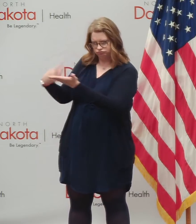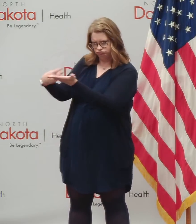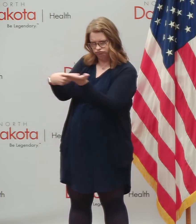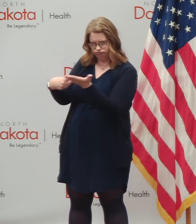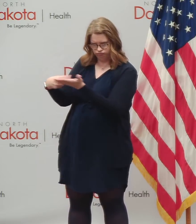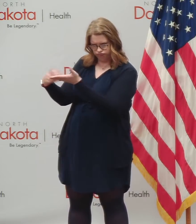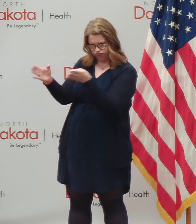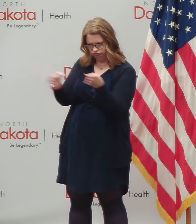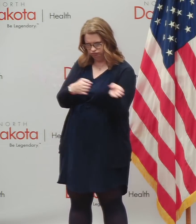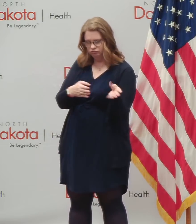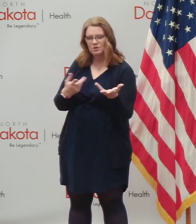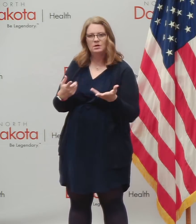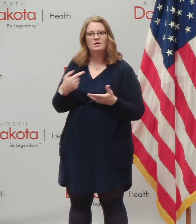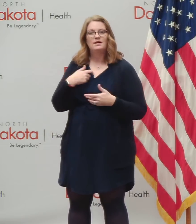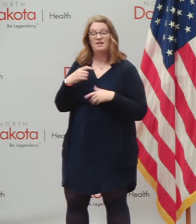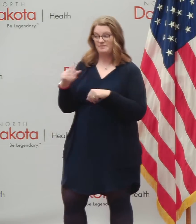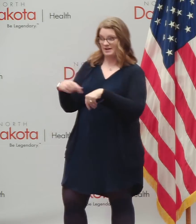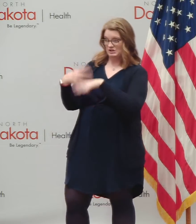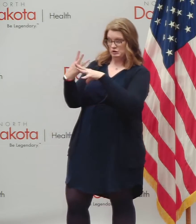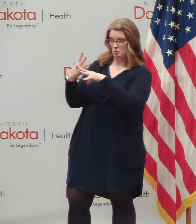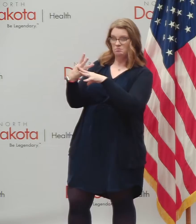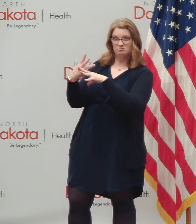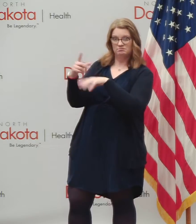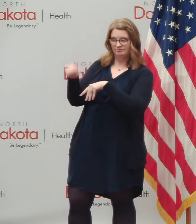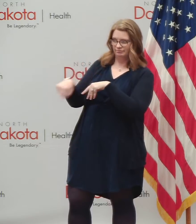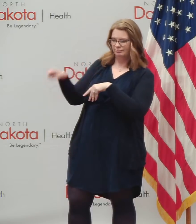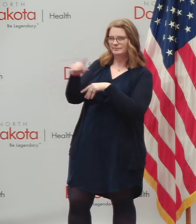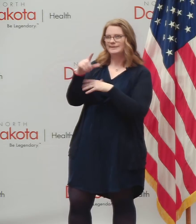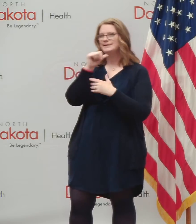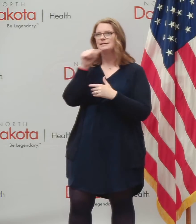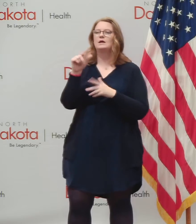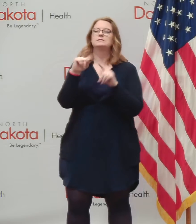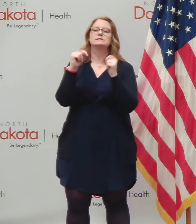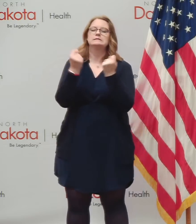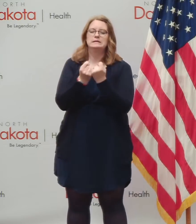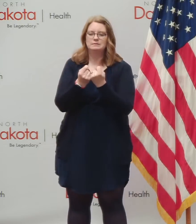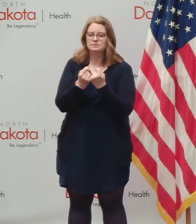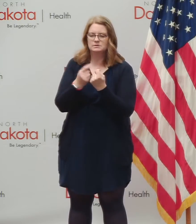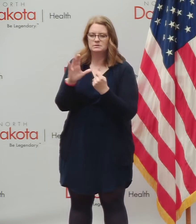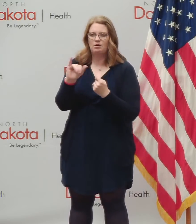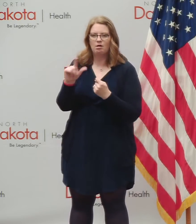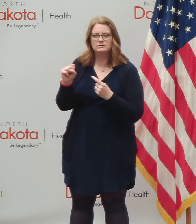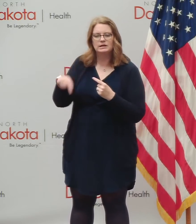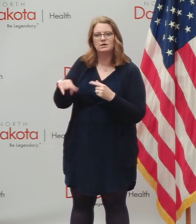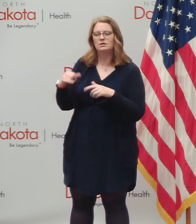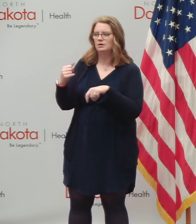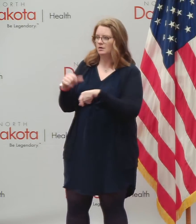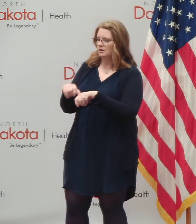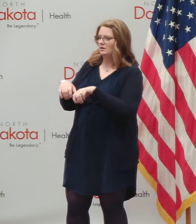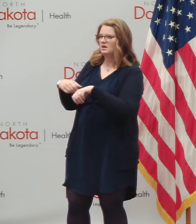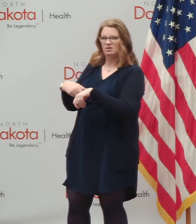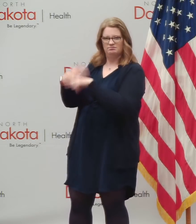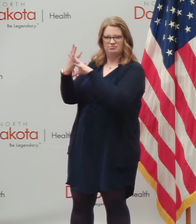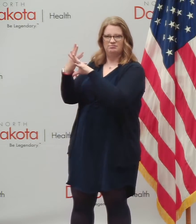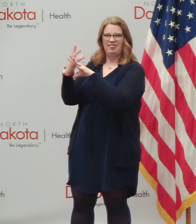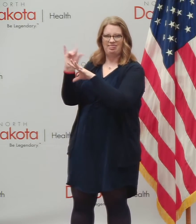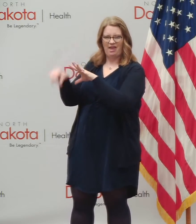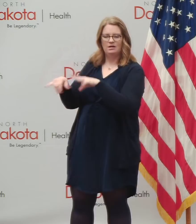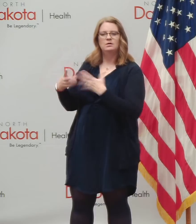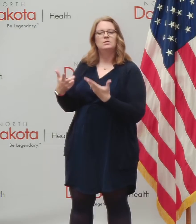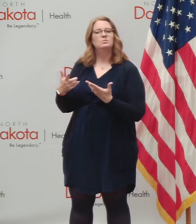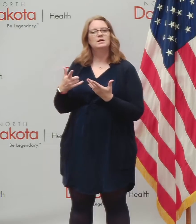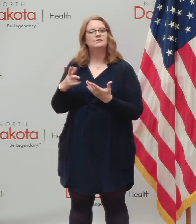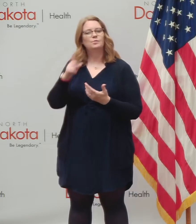I've been on, Zoom calls with all these folks, or not Zoom, I guess it's Microsoft Teams calls here. But we are, we've got plenty